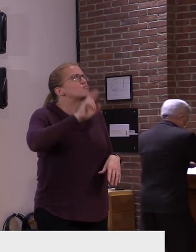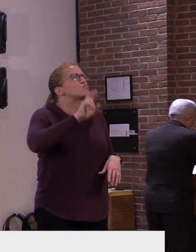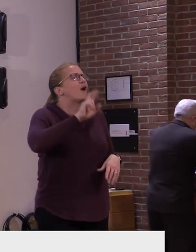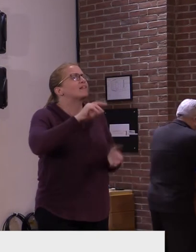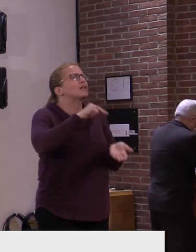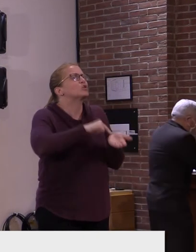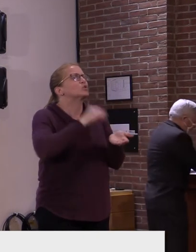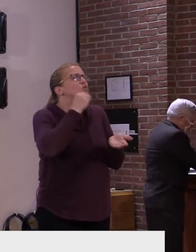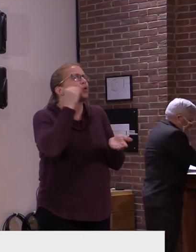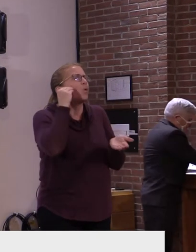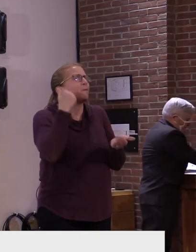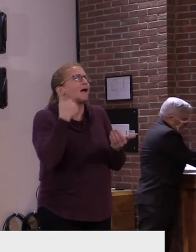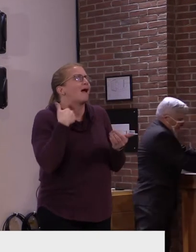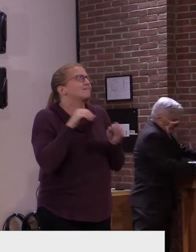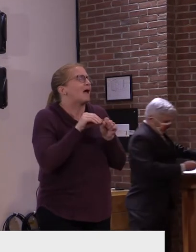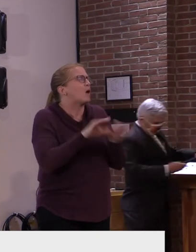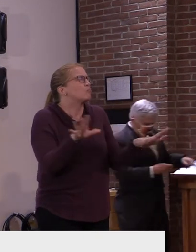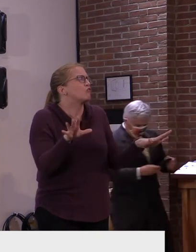tell us